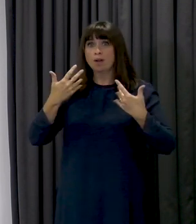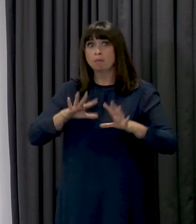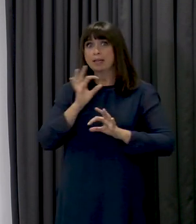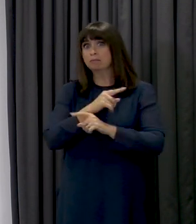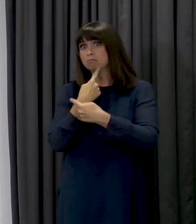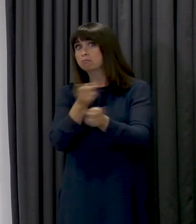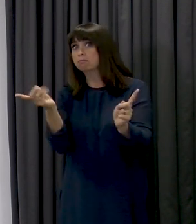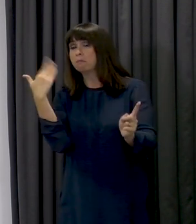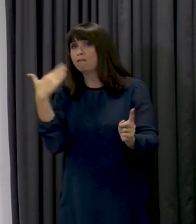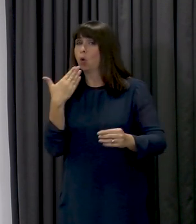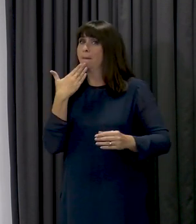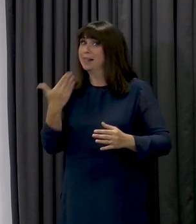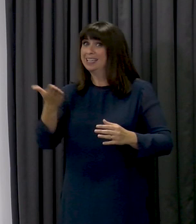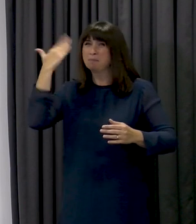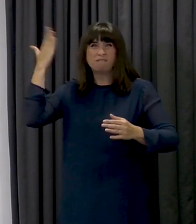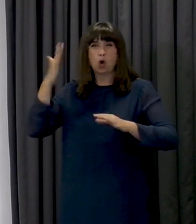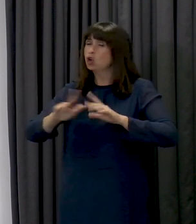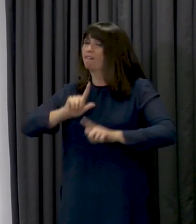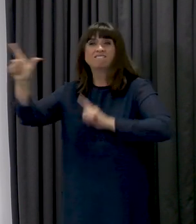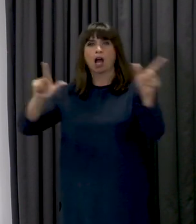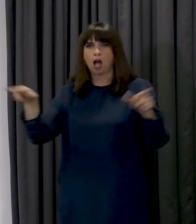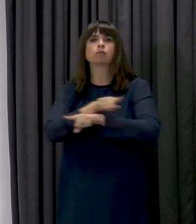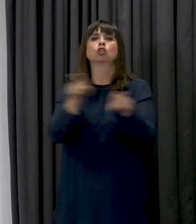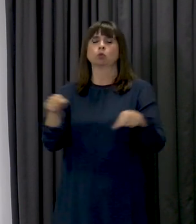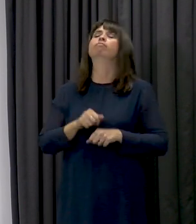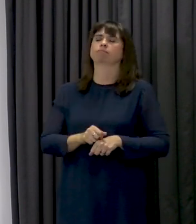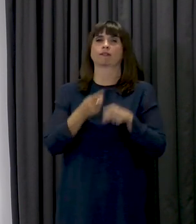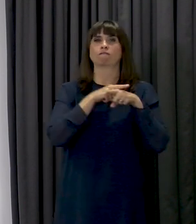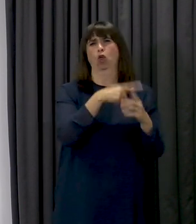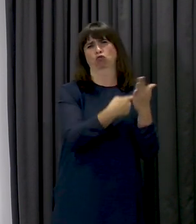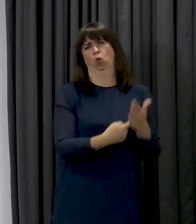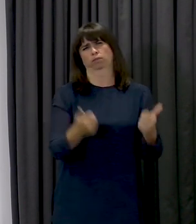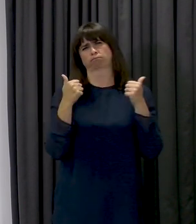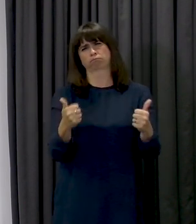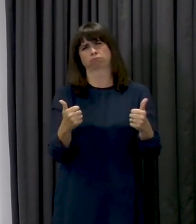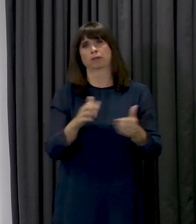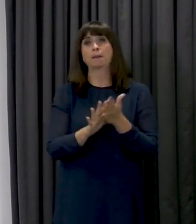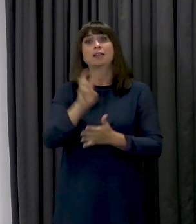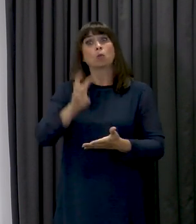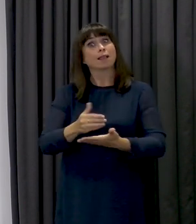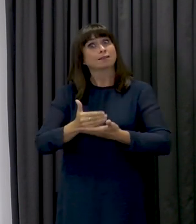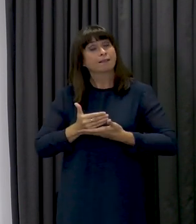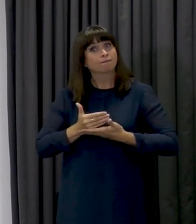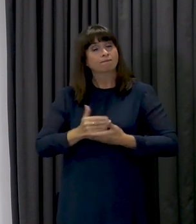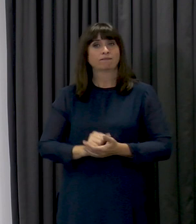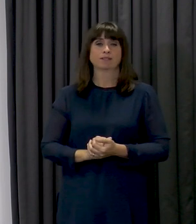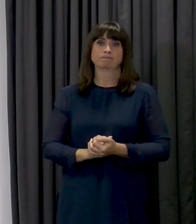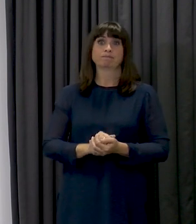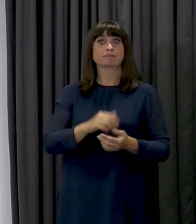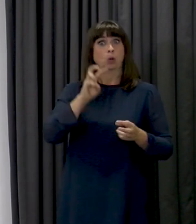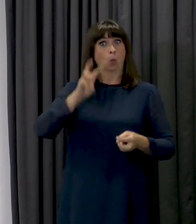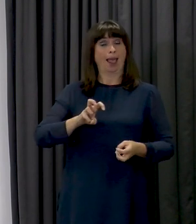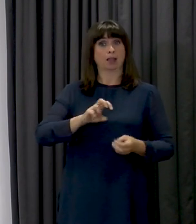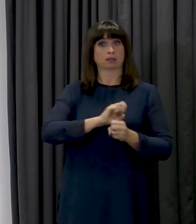together, we have been able to keep Wales safe. The result is that the virus continues to be in decline